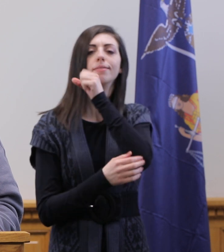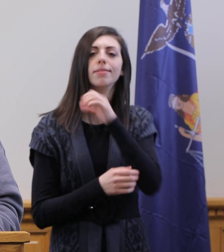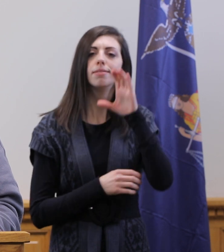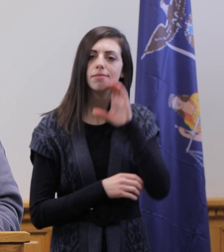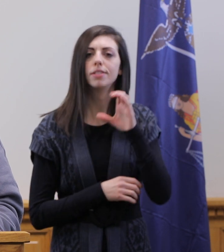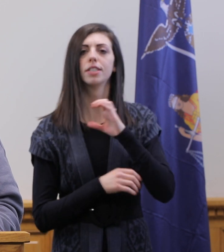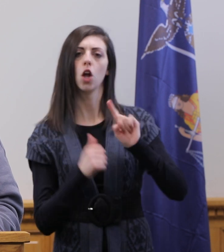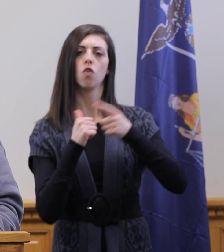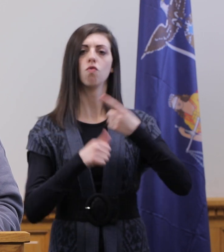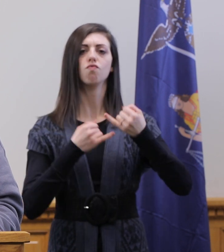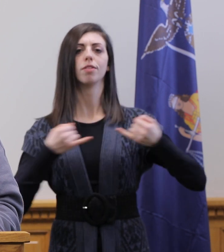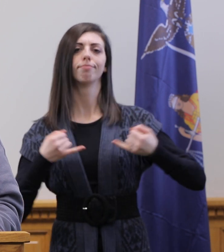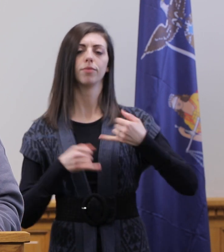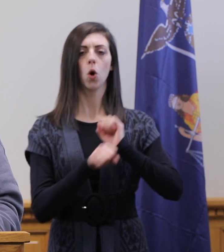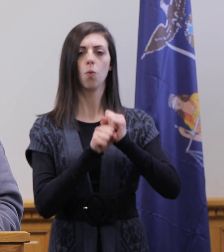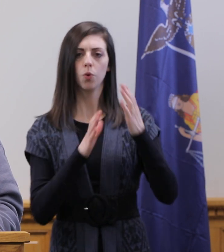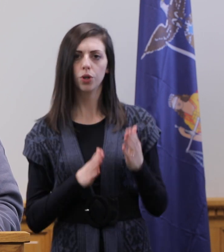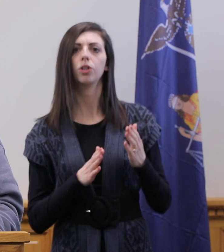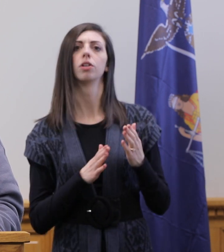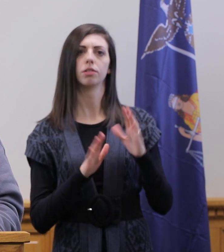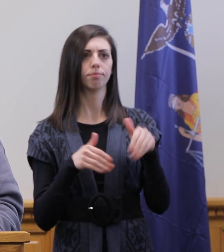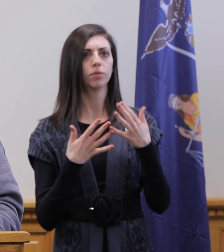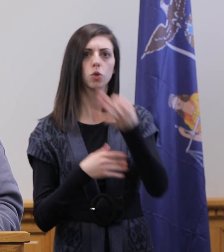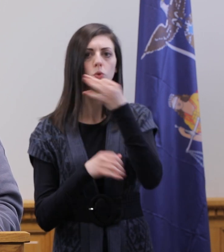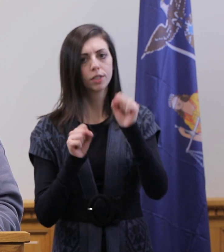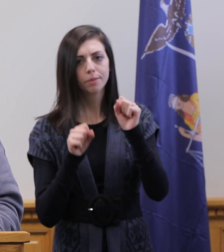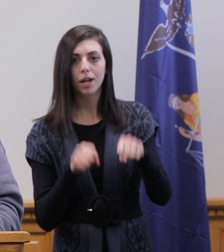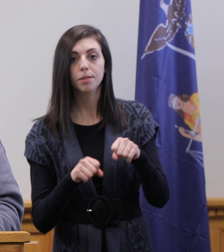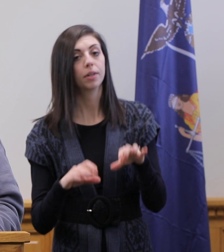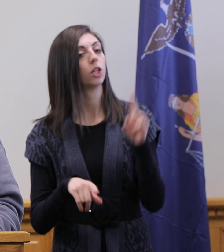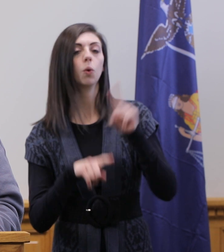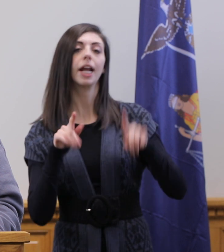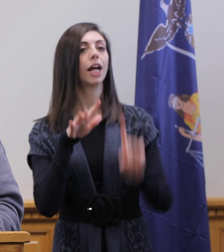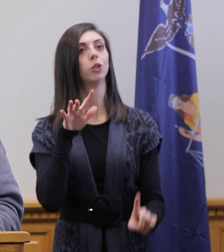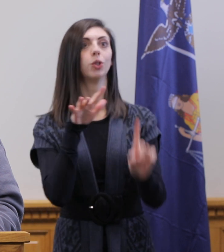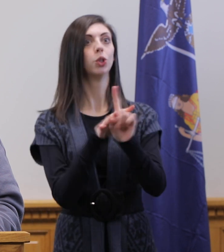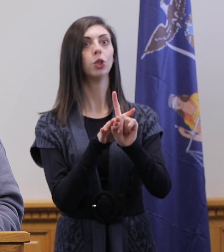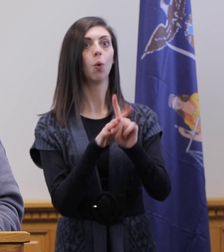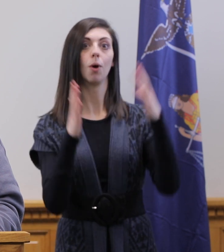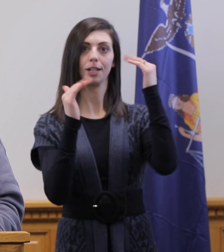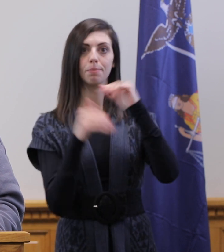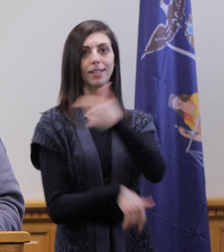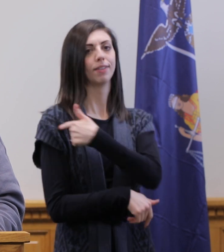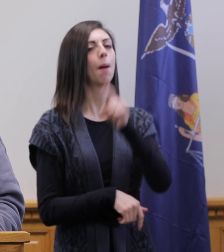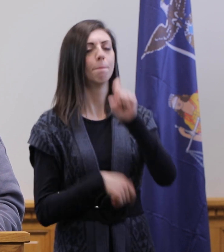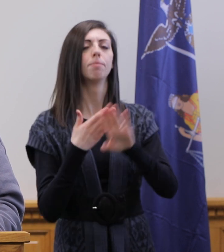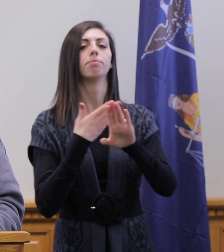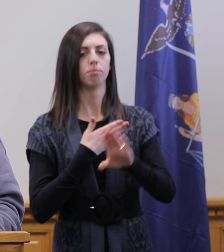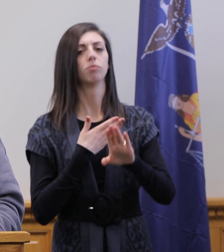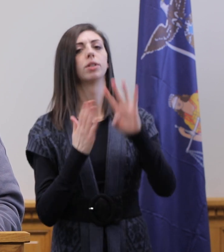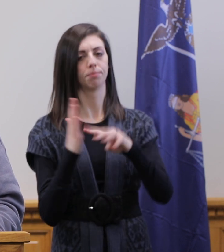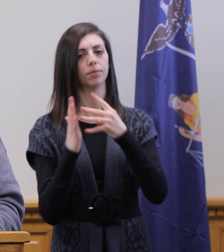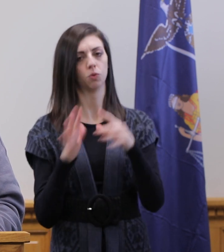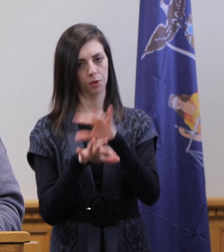workers vaccinated as soon as possible. There are no walk-ins, and no one will be vaccinated without an appointment. People